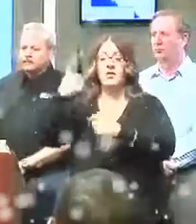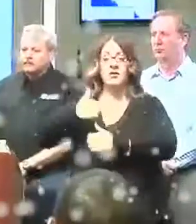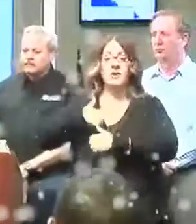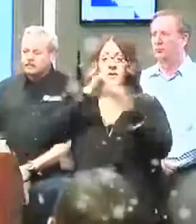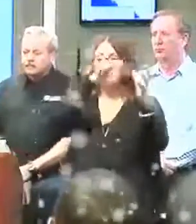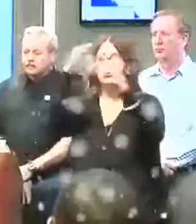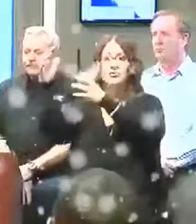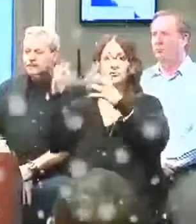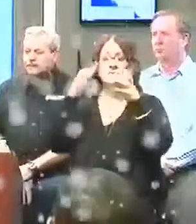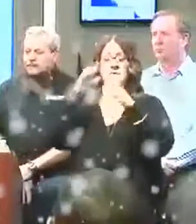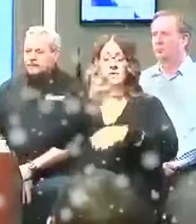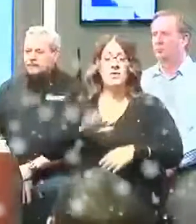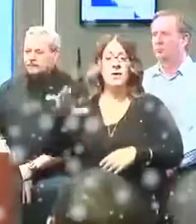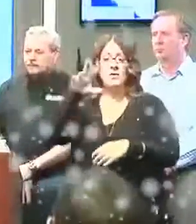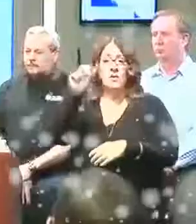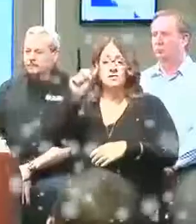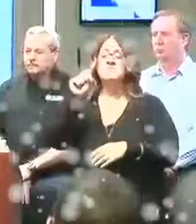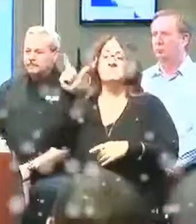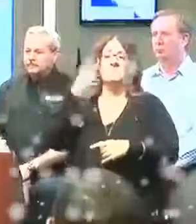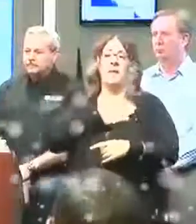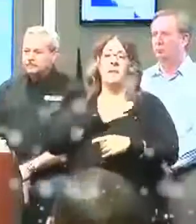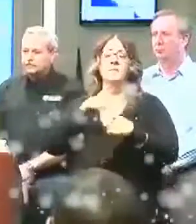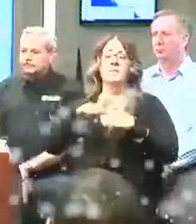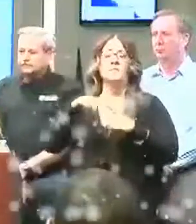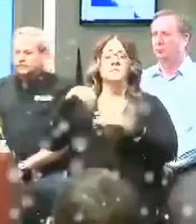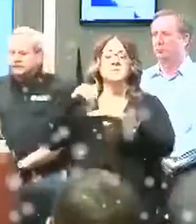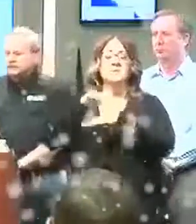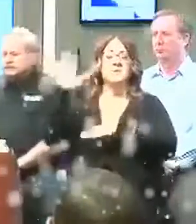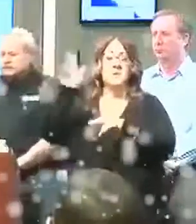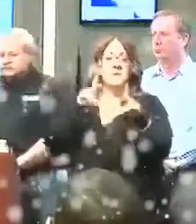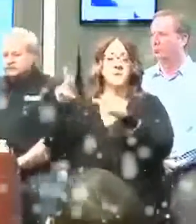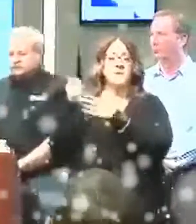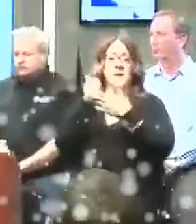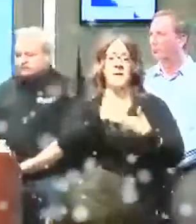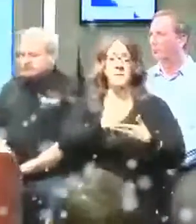organizations throughout the nation, they'll be able to deploy right away.